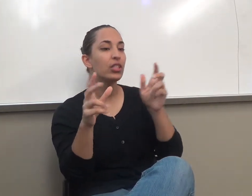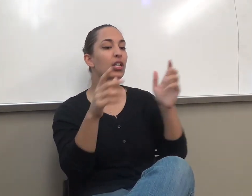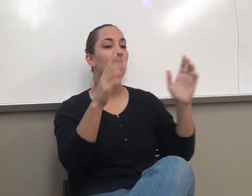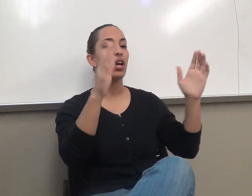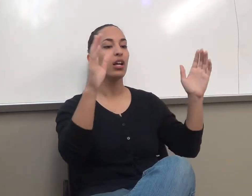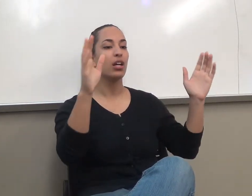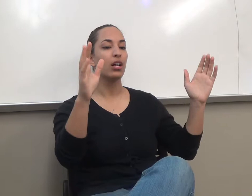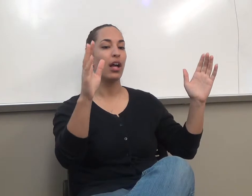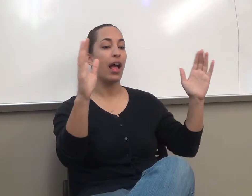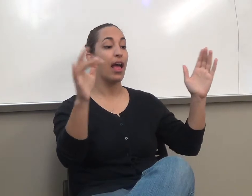awkward.